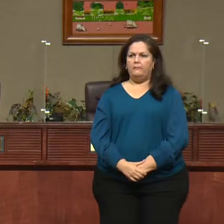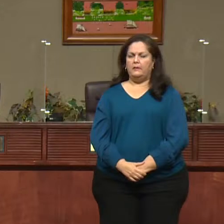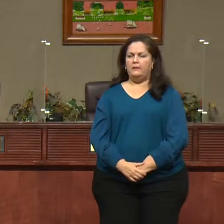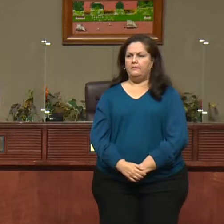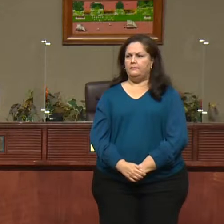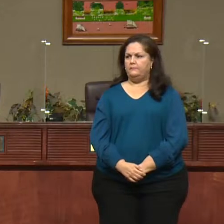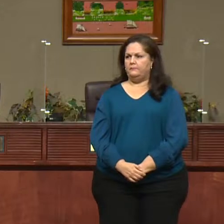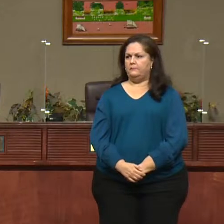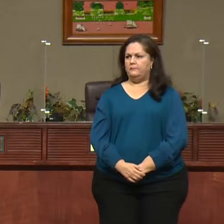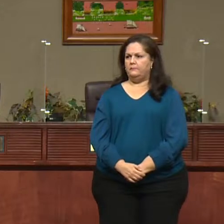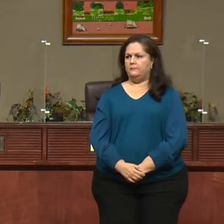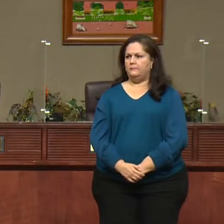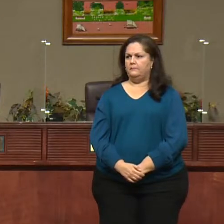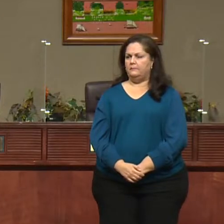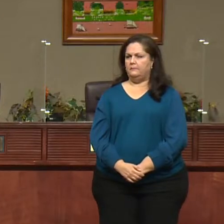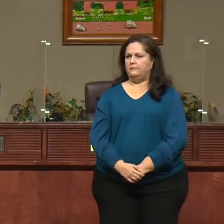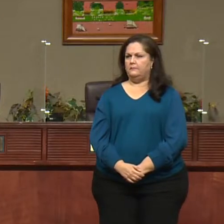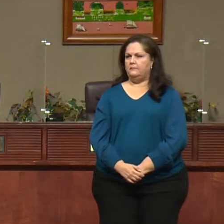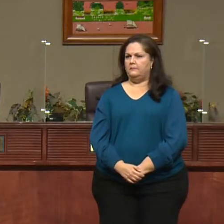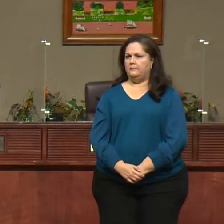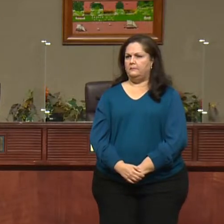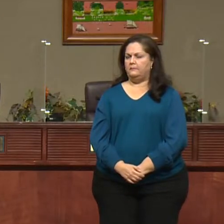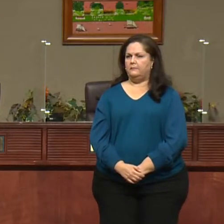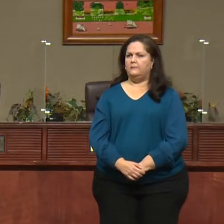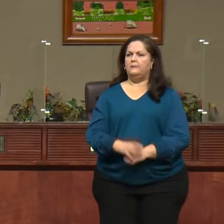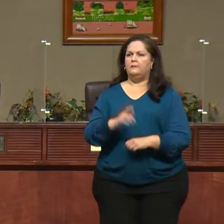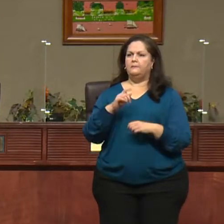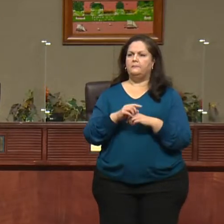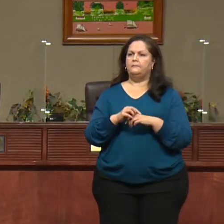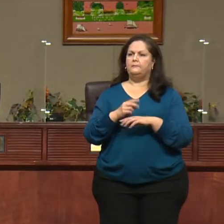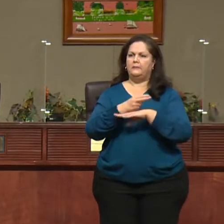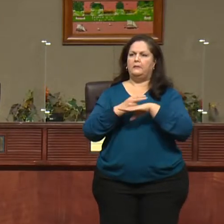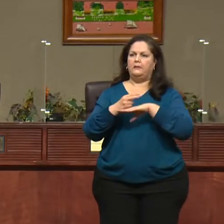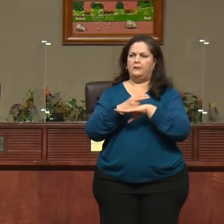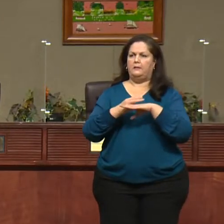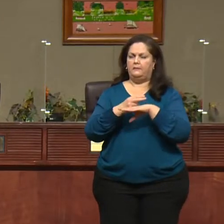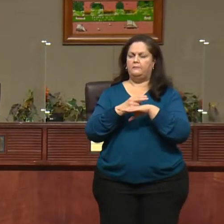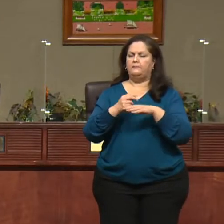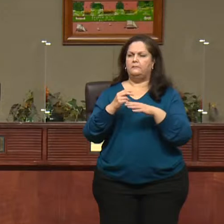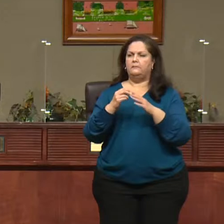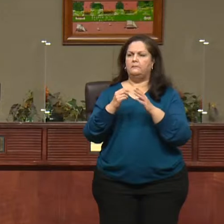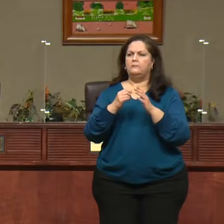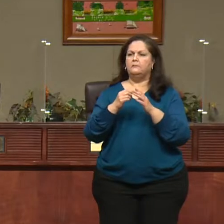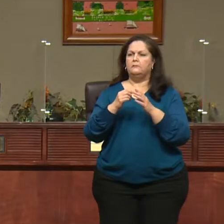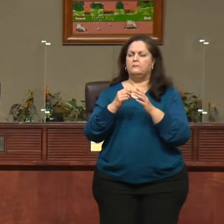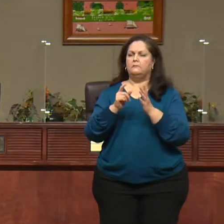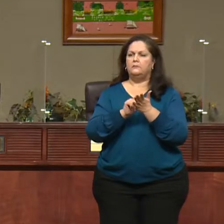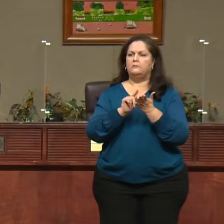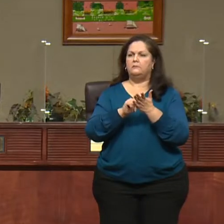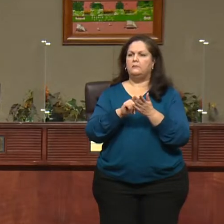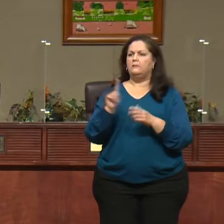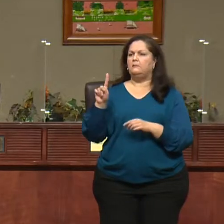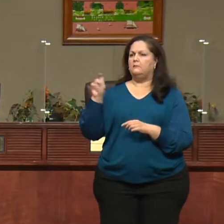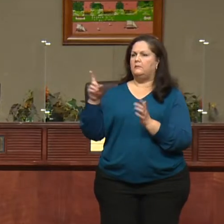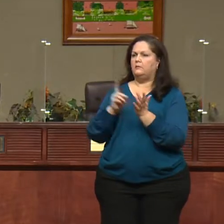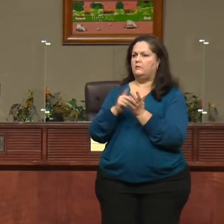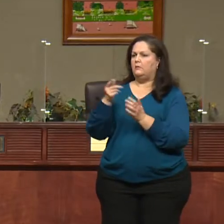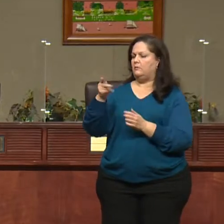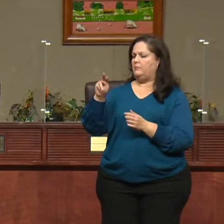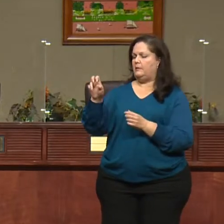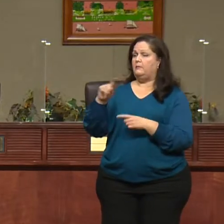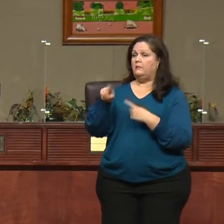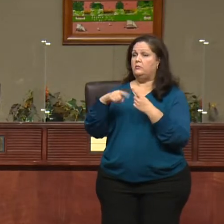Thank you, Francis Merrill, for Radio Haiti Tropical. Dr. Pino, concerning the herd